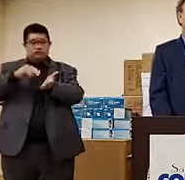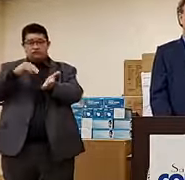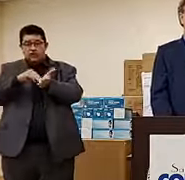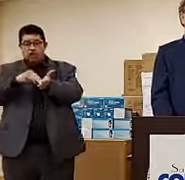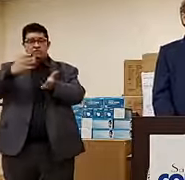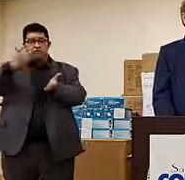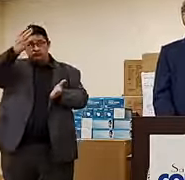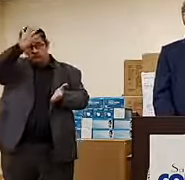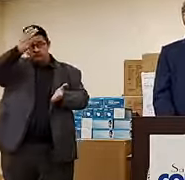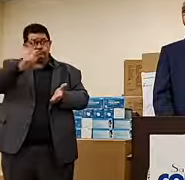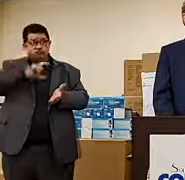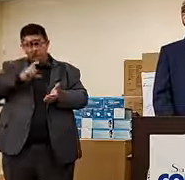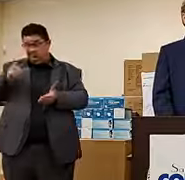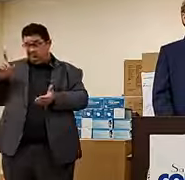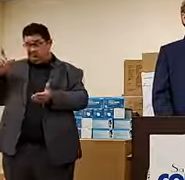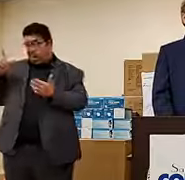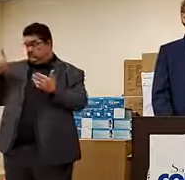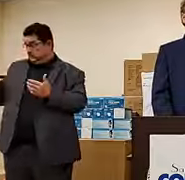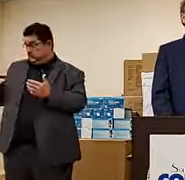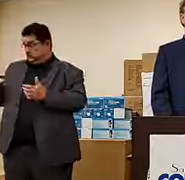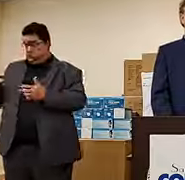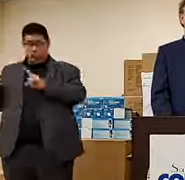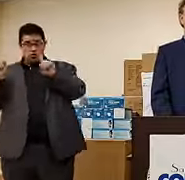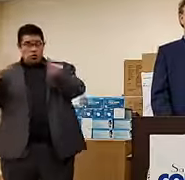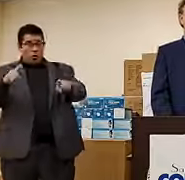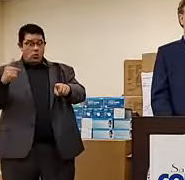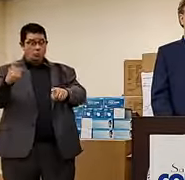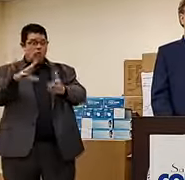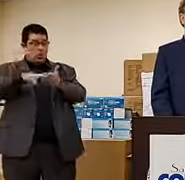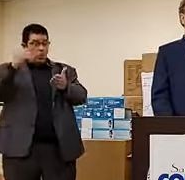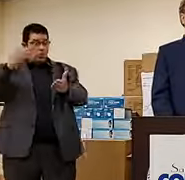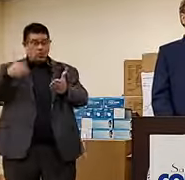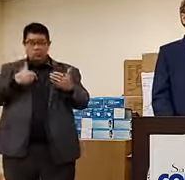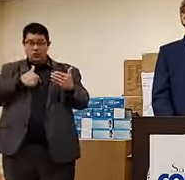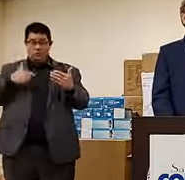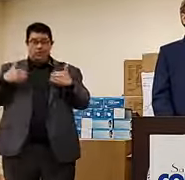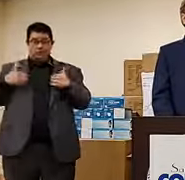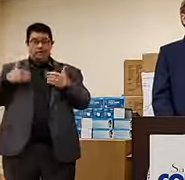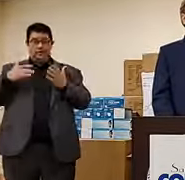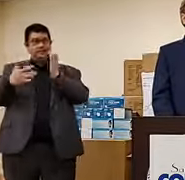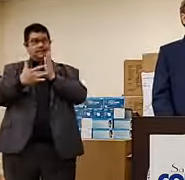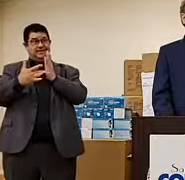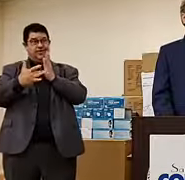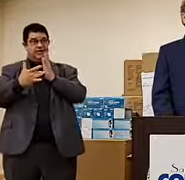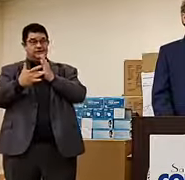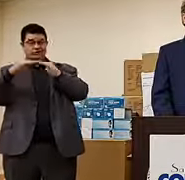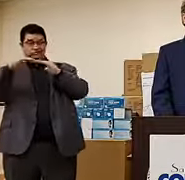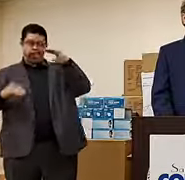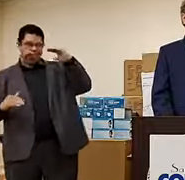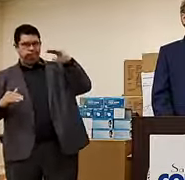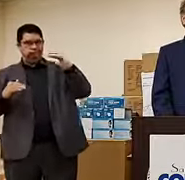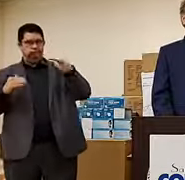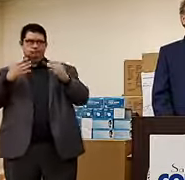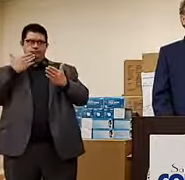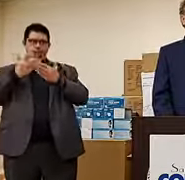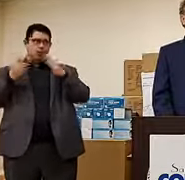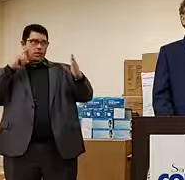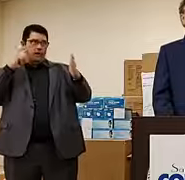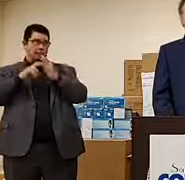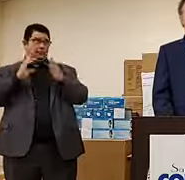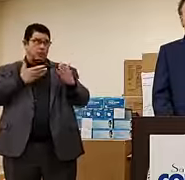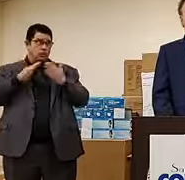need a place to go and they need a place to learn. We have a technology gap that's well identified in our community. It is part of